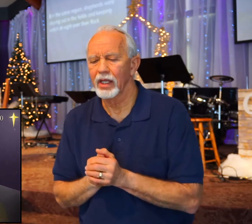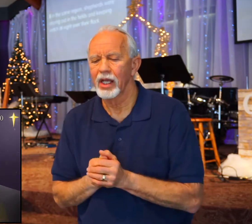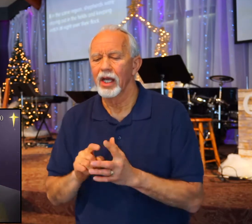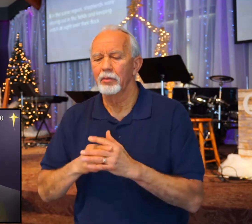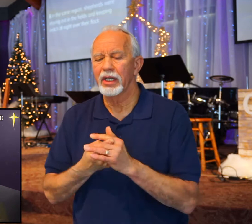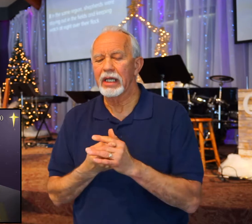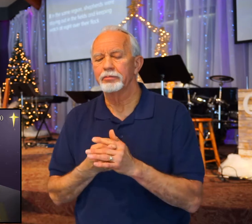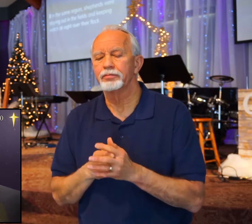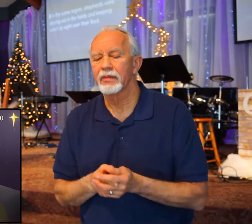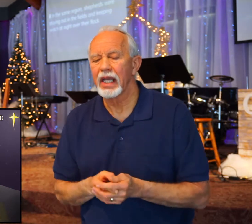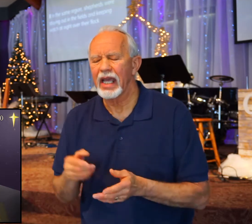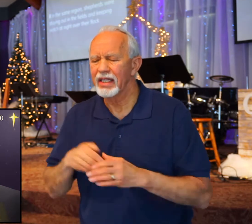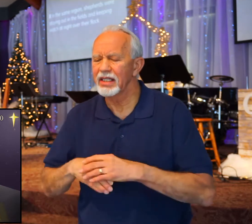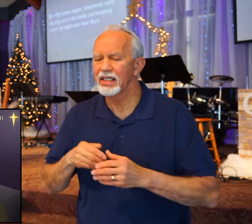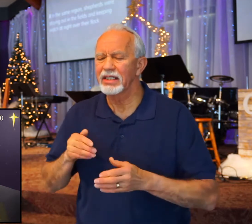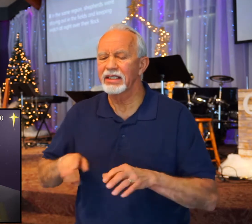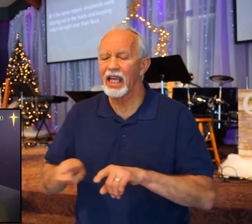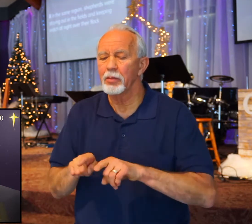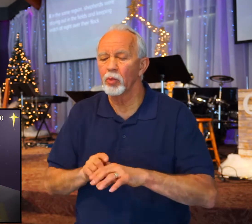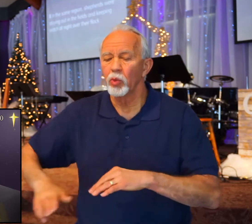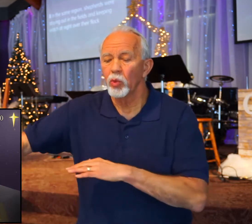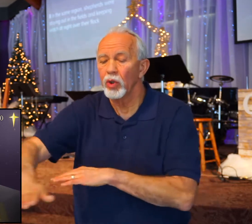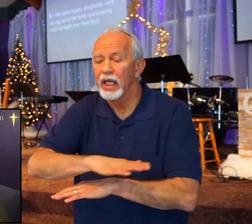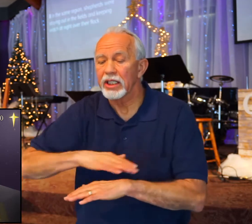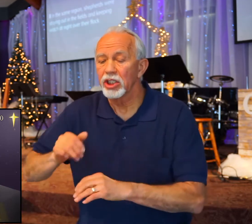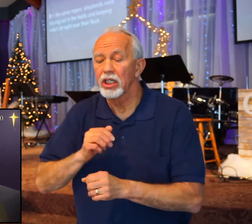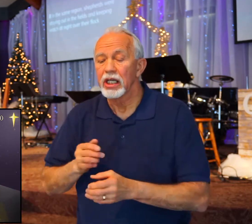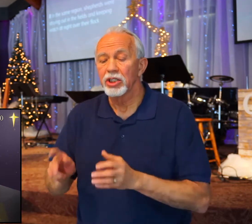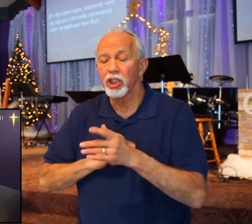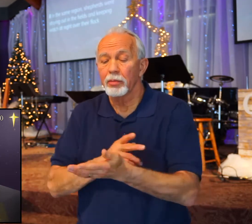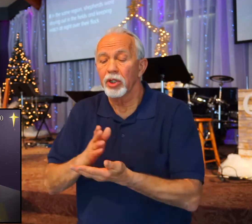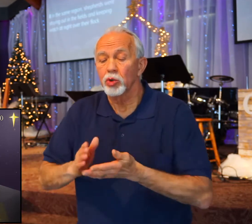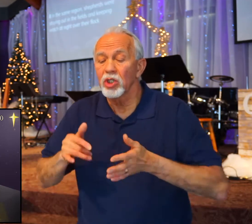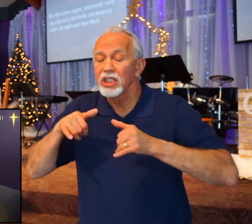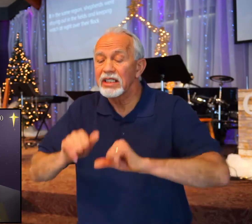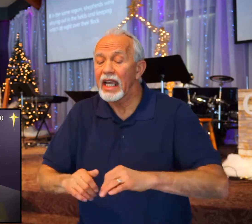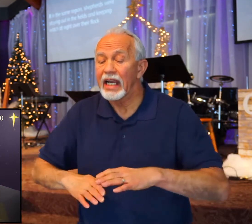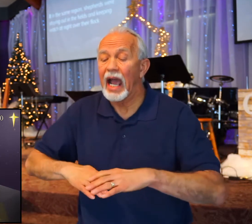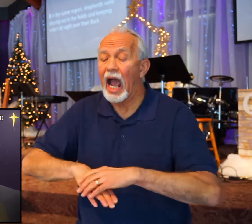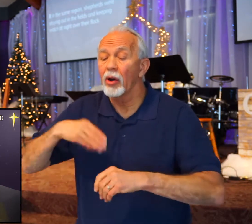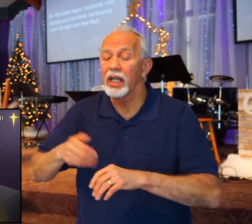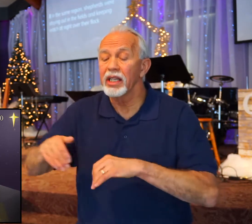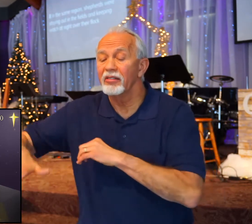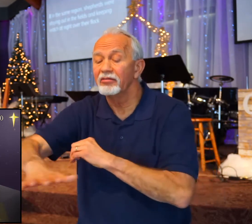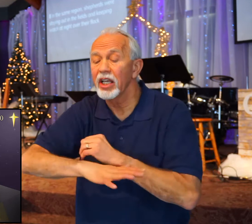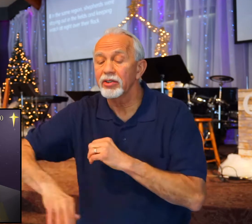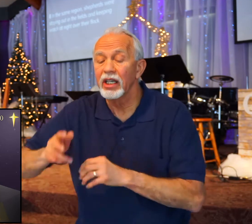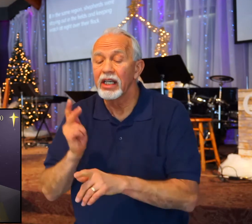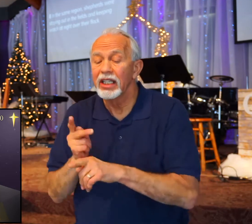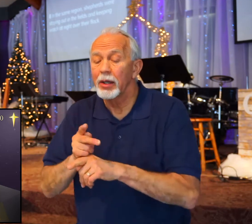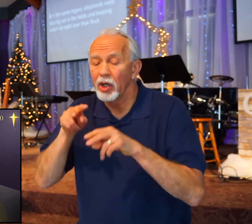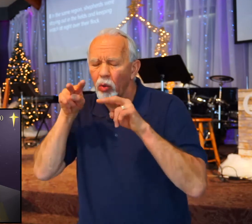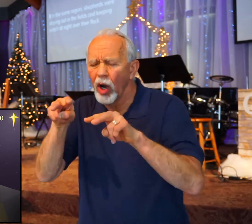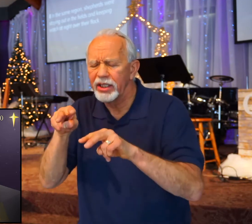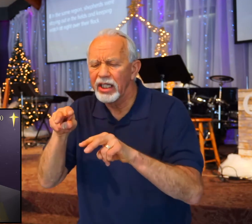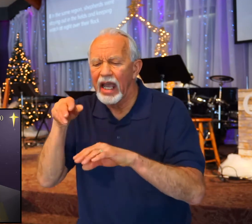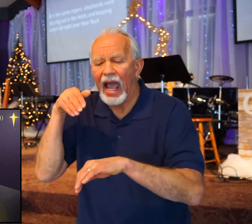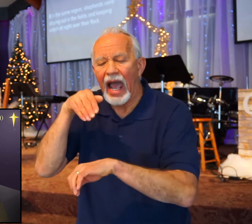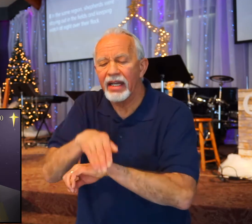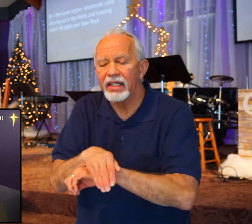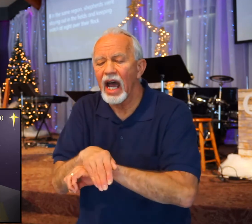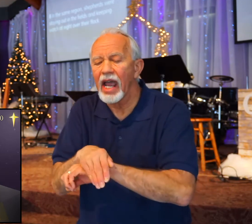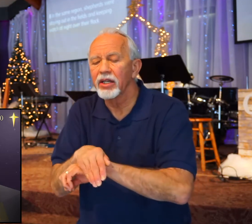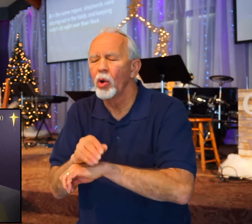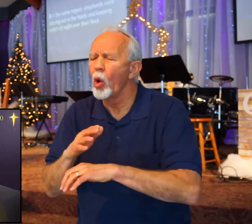with verse 8, in the same region, shepherds were staying out in the fields and keeping watch